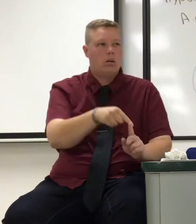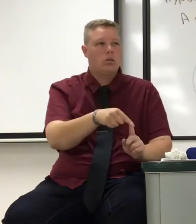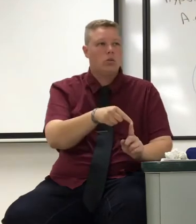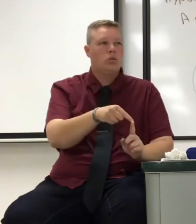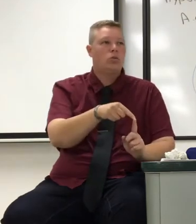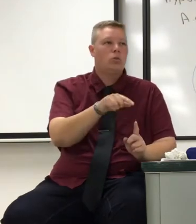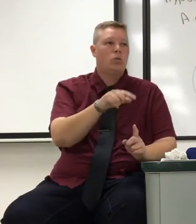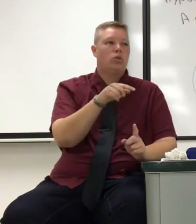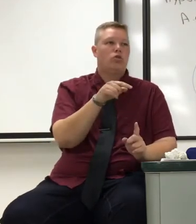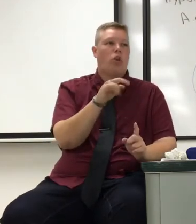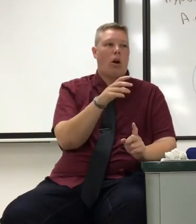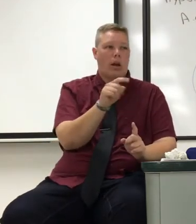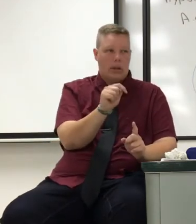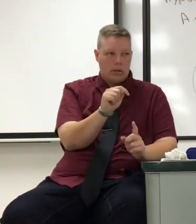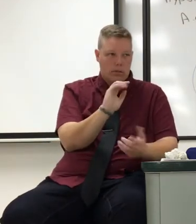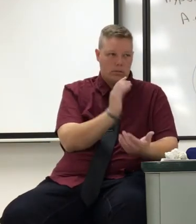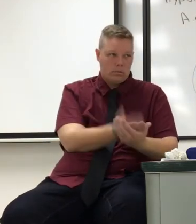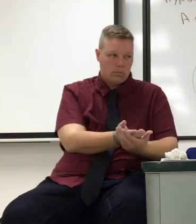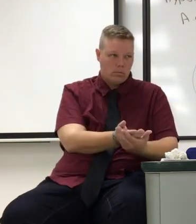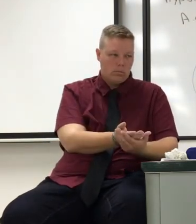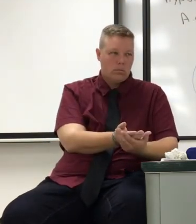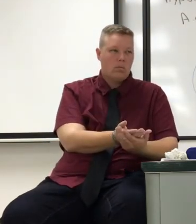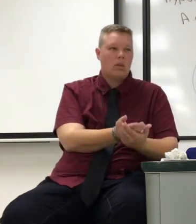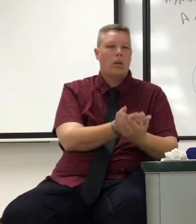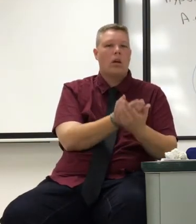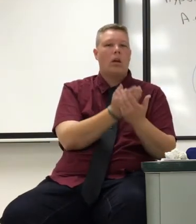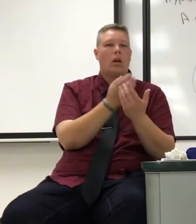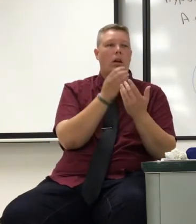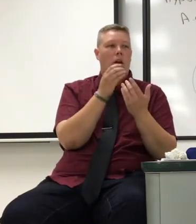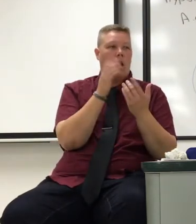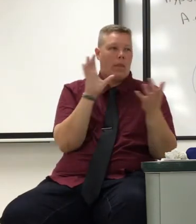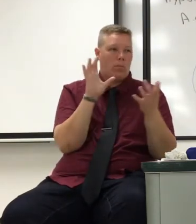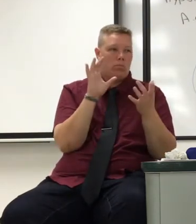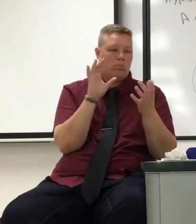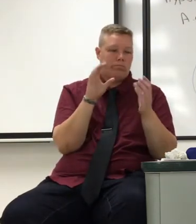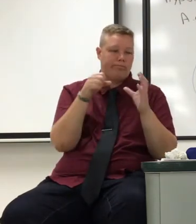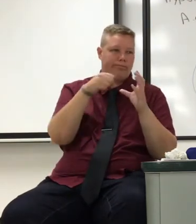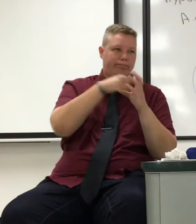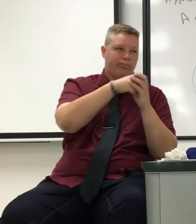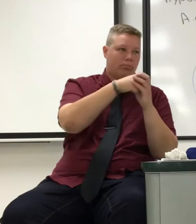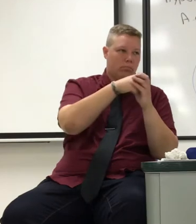capillary bed. It finally gets to its target. Okay, and it can bind its receptor.